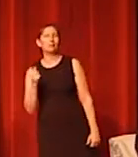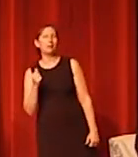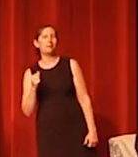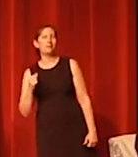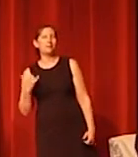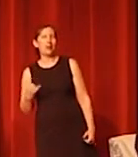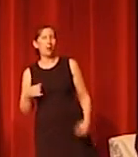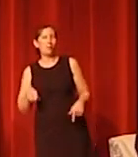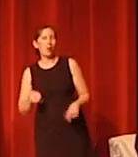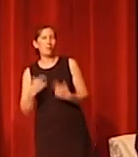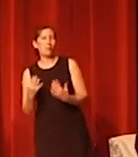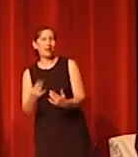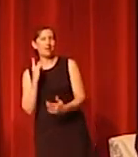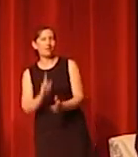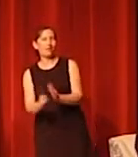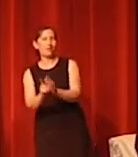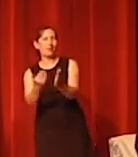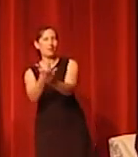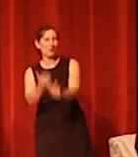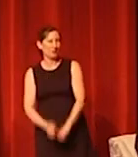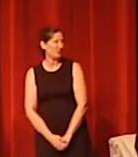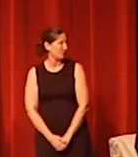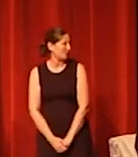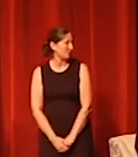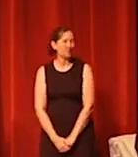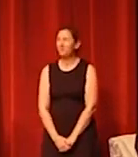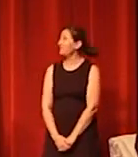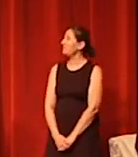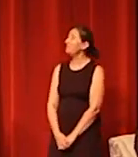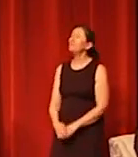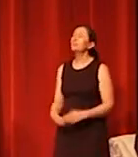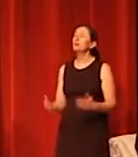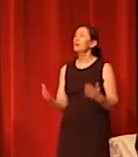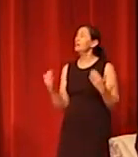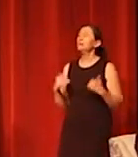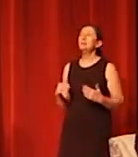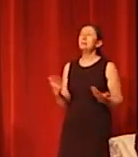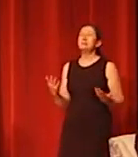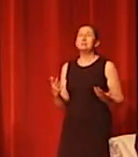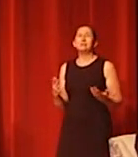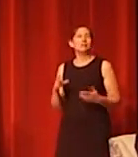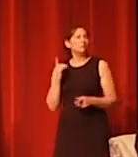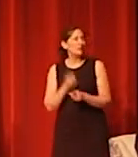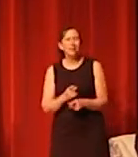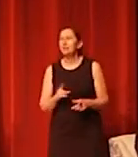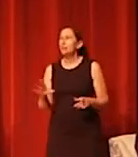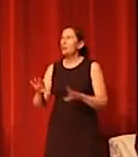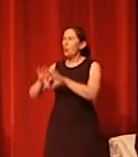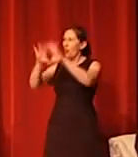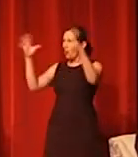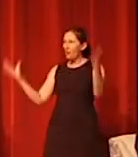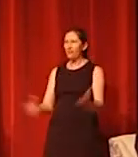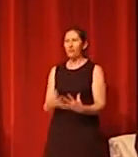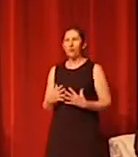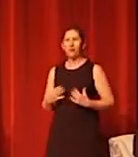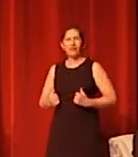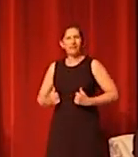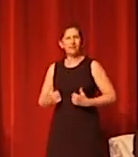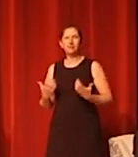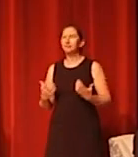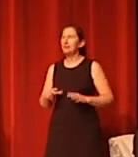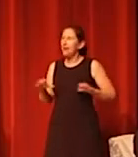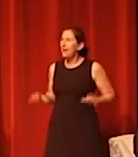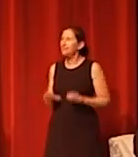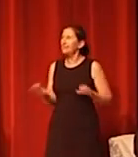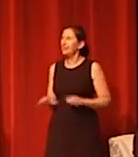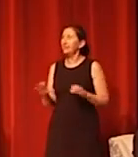I would just like to chime in on that as well, focusing on your overall health, staying active, and keeping in mind that our